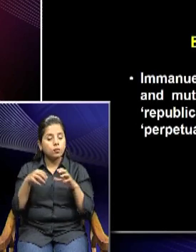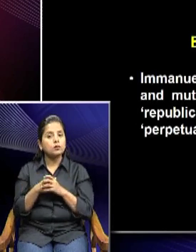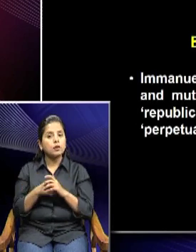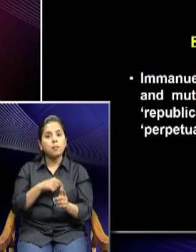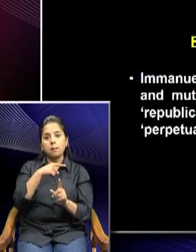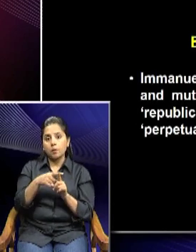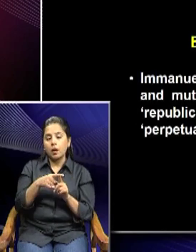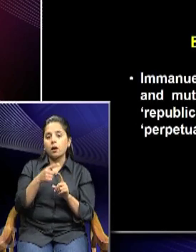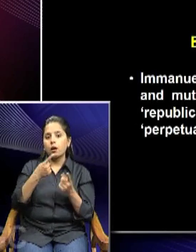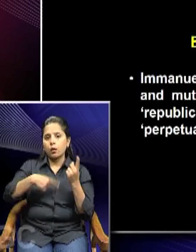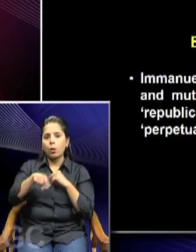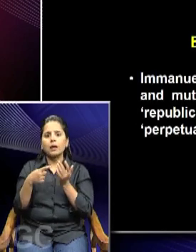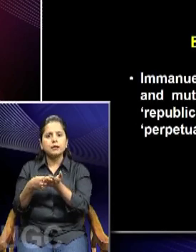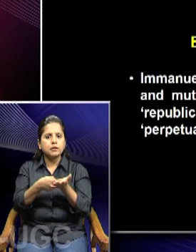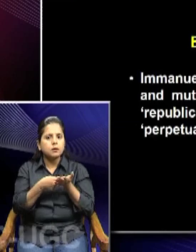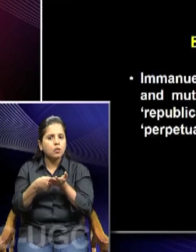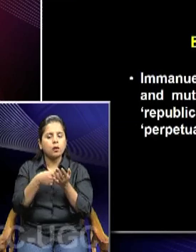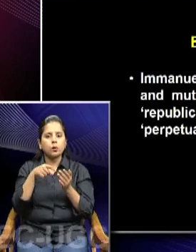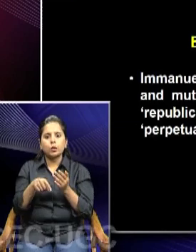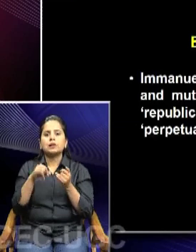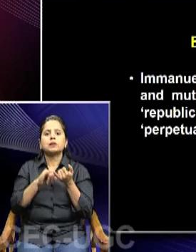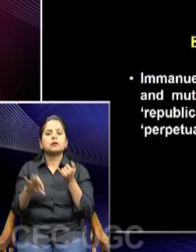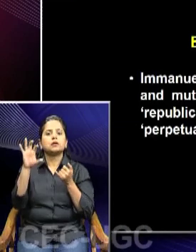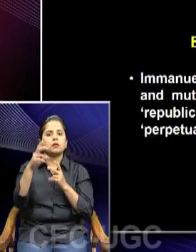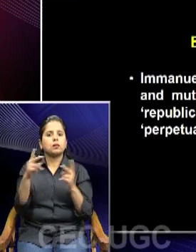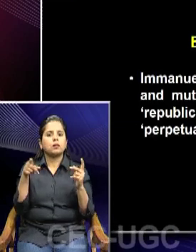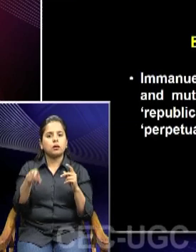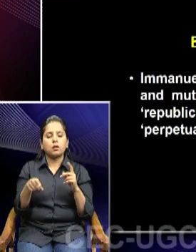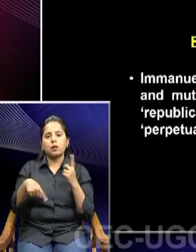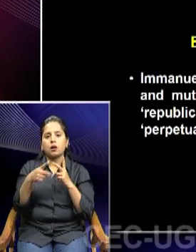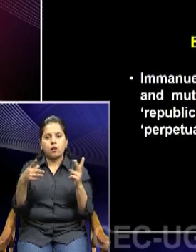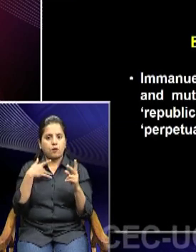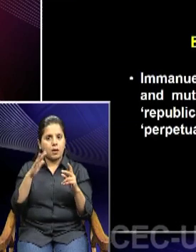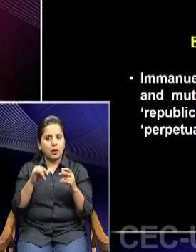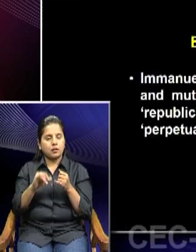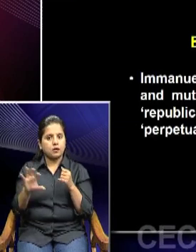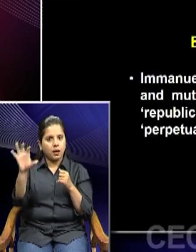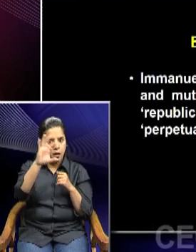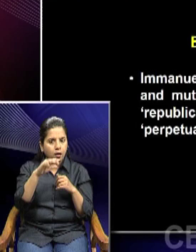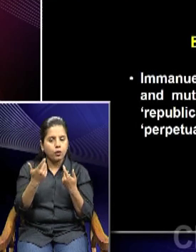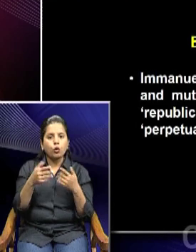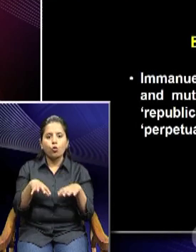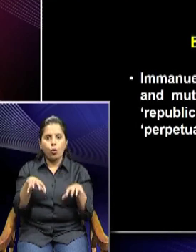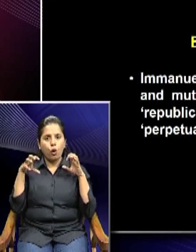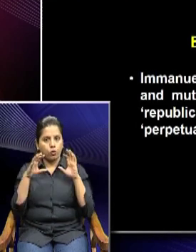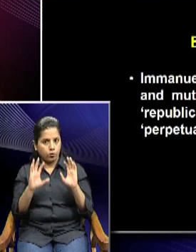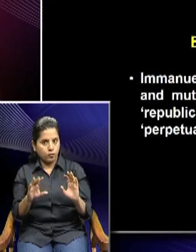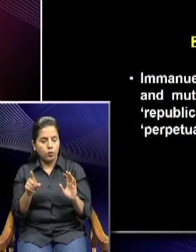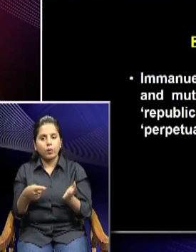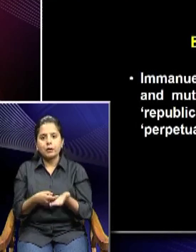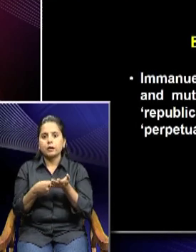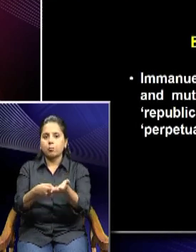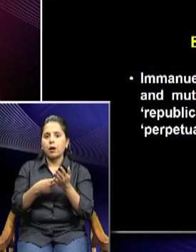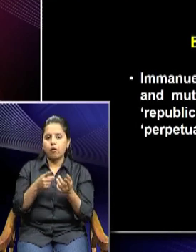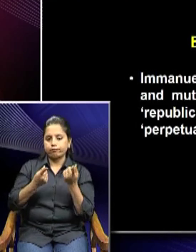and mutually respectful states, states which are governed according to constitutions, who respect